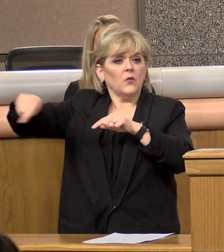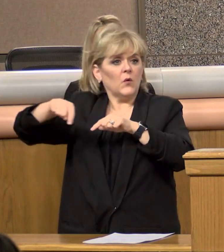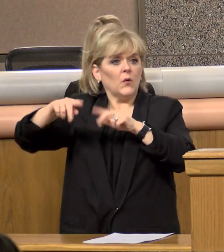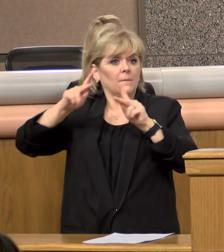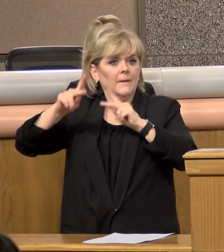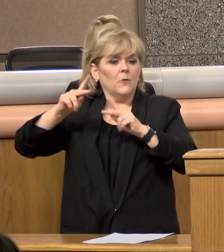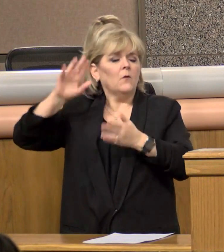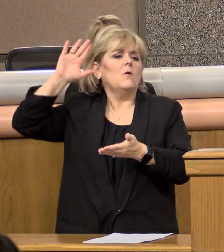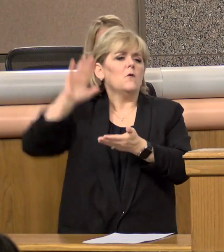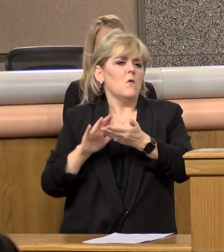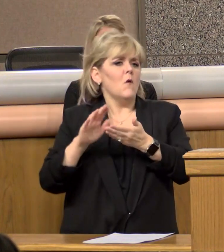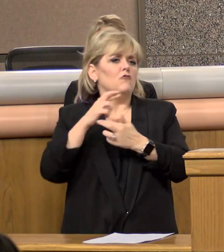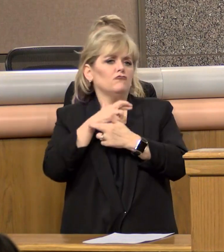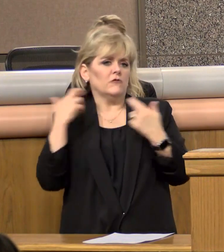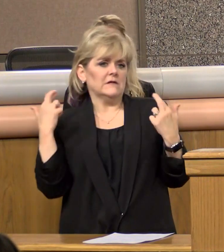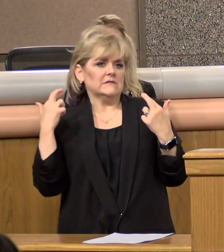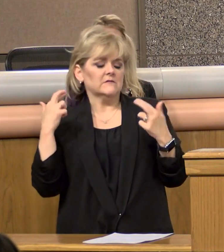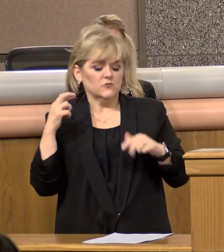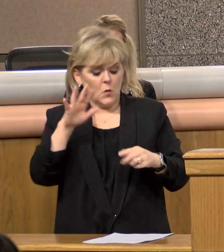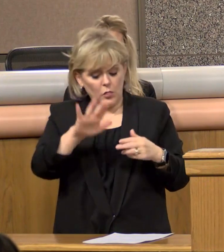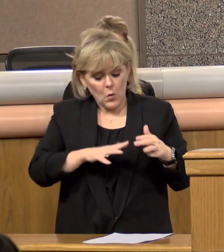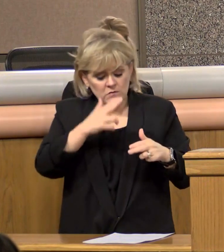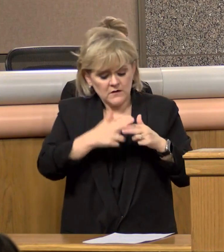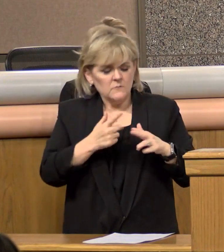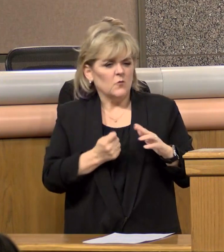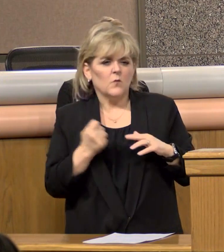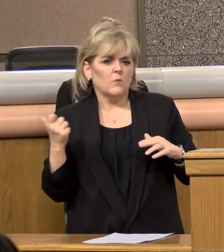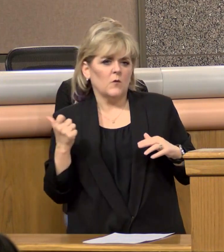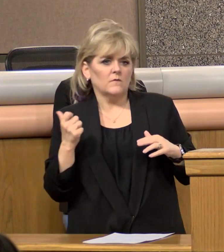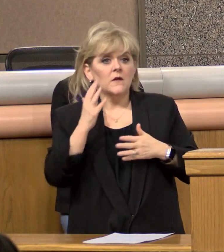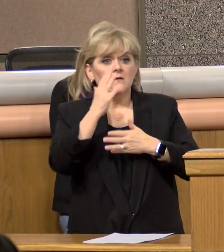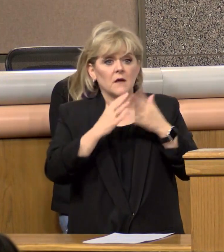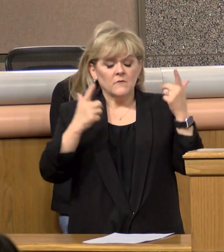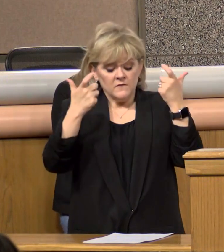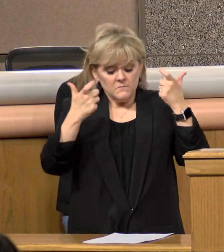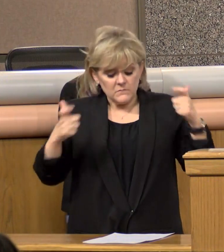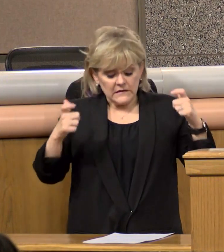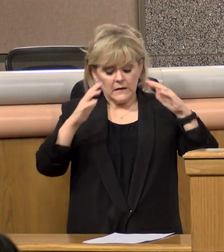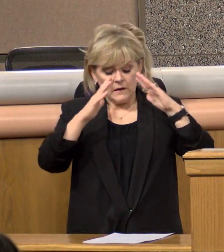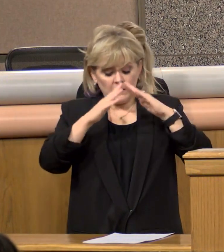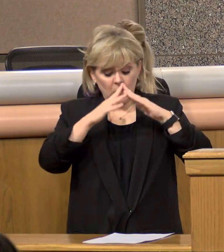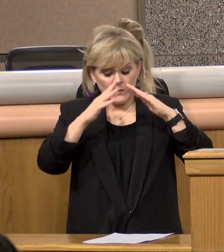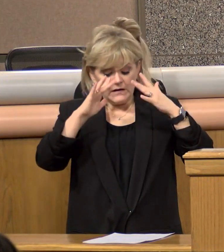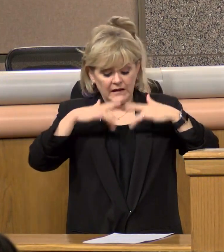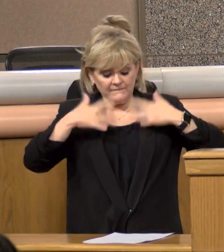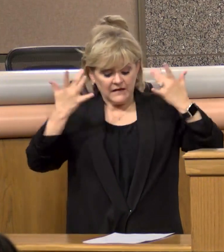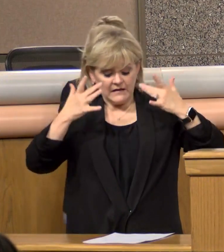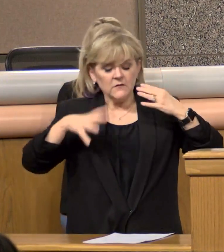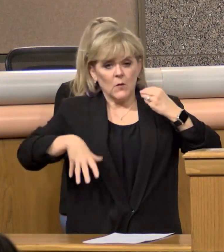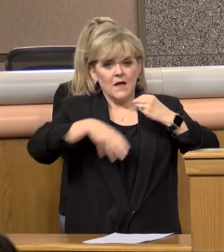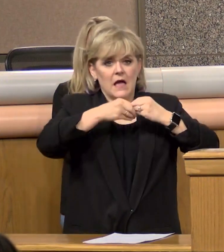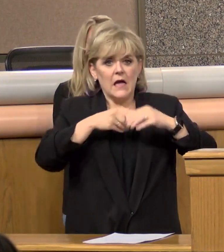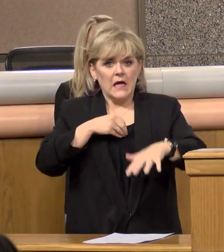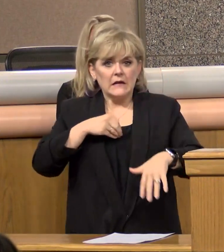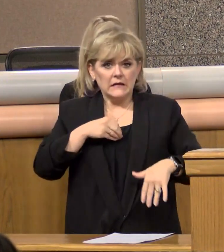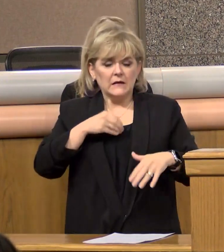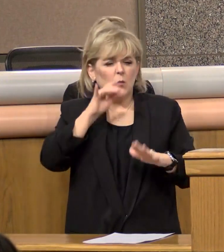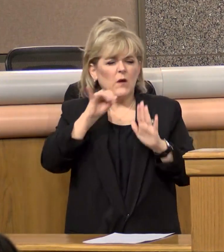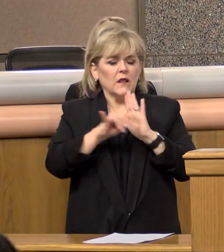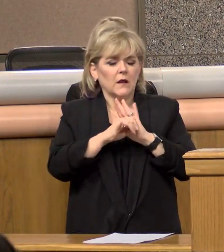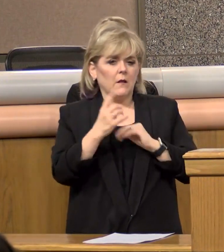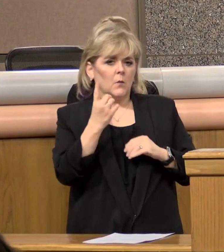is lower risk. So we've removed those. We have left some of the larger community events and today we actually identified